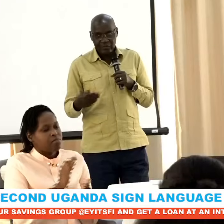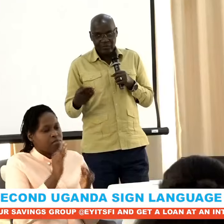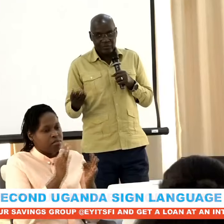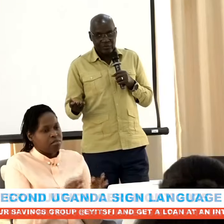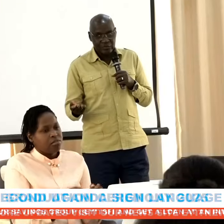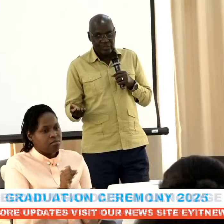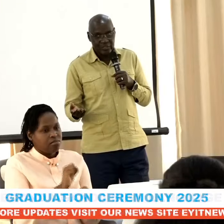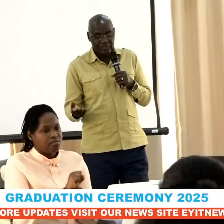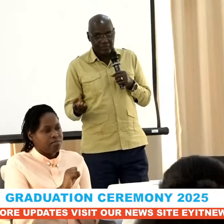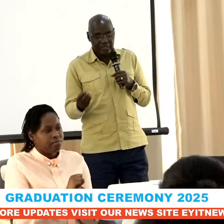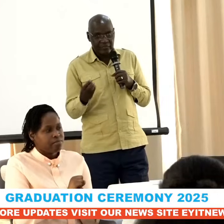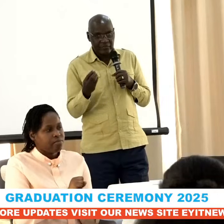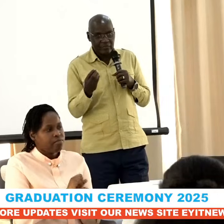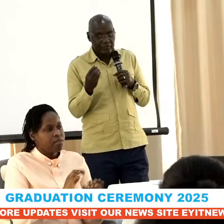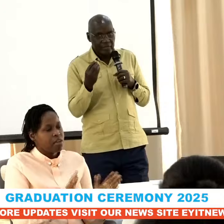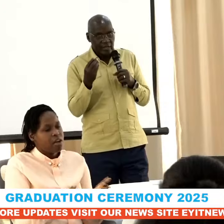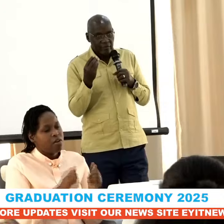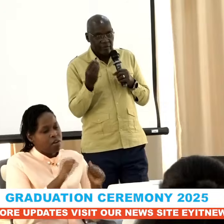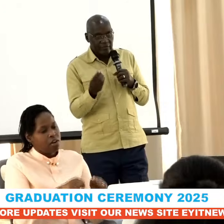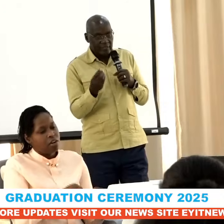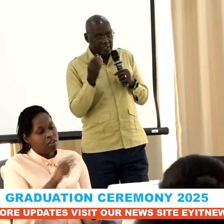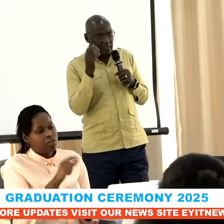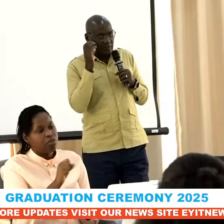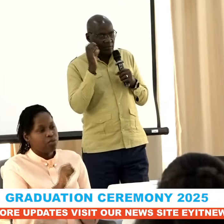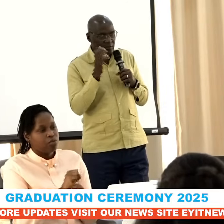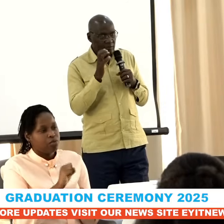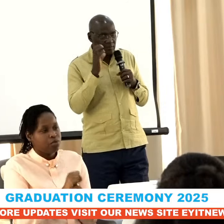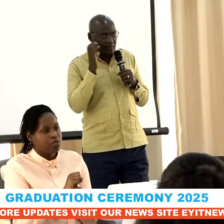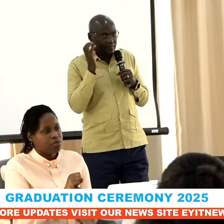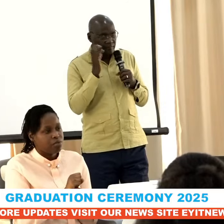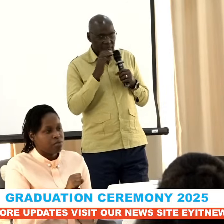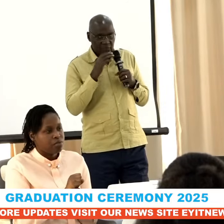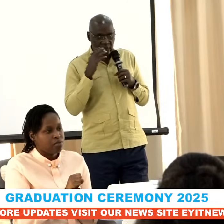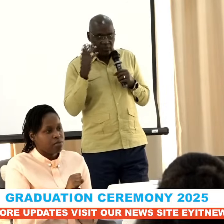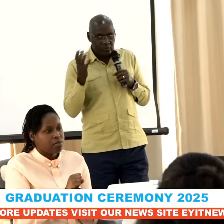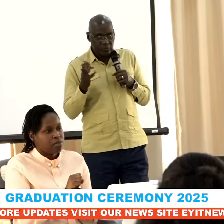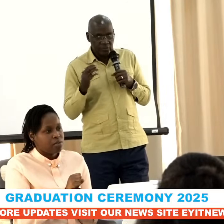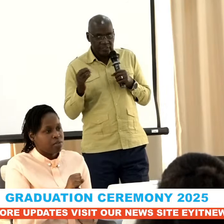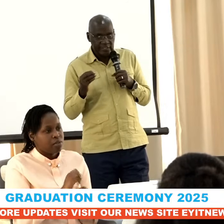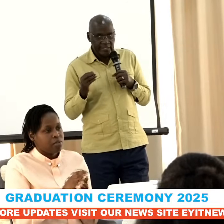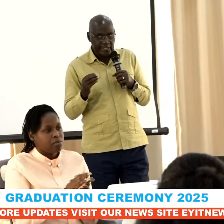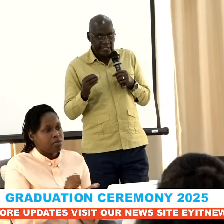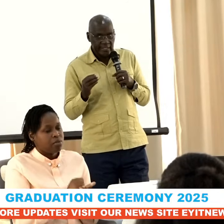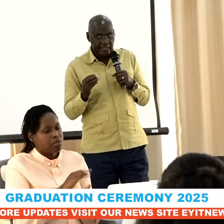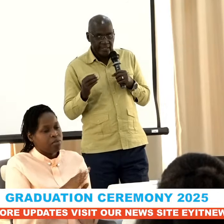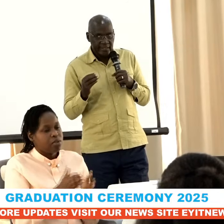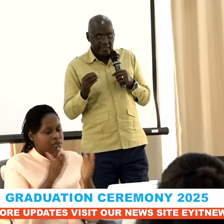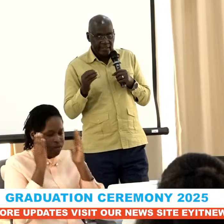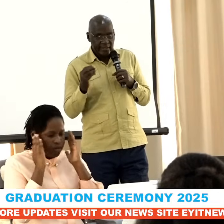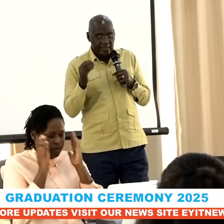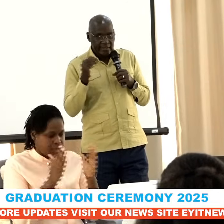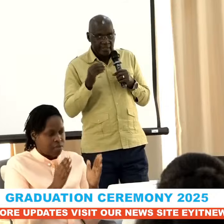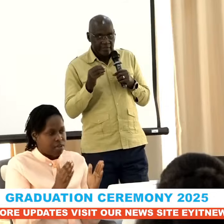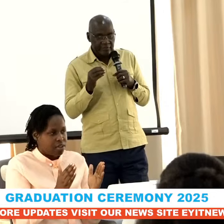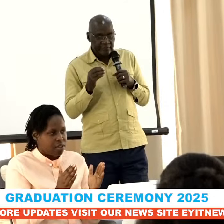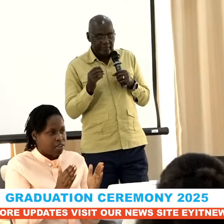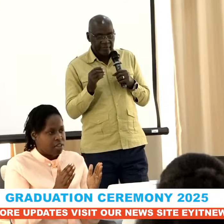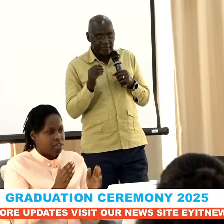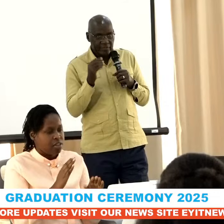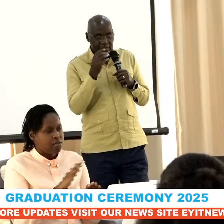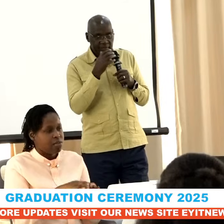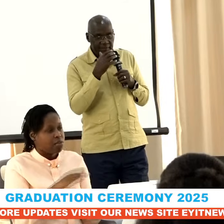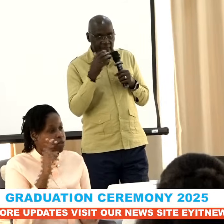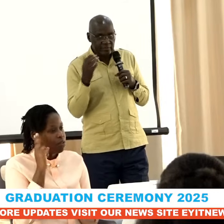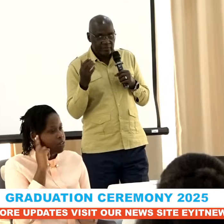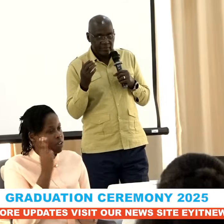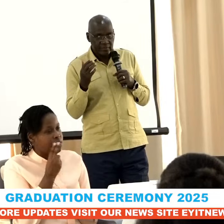How are we going to do it? We are focusing on those who don't hear, the deaf, but